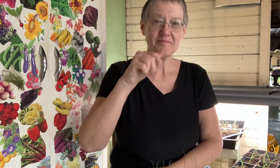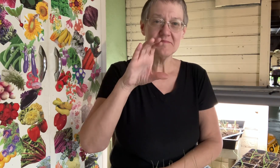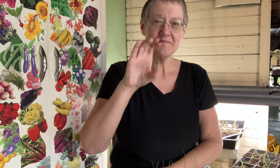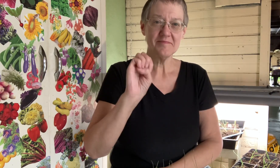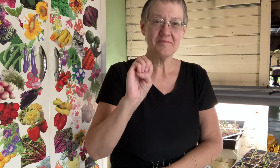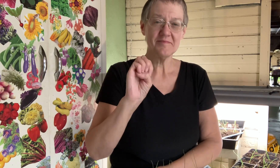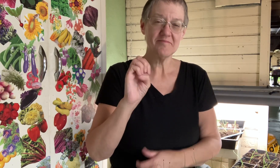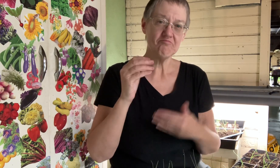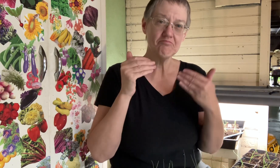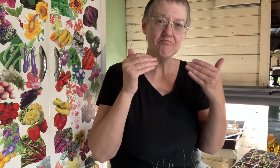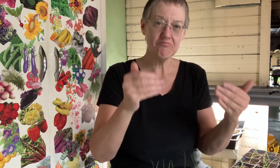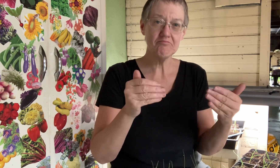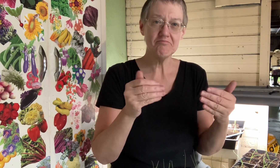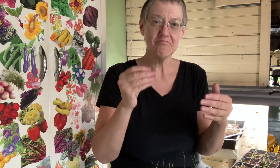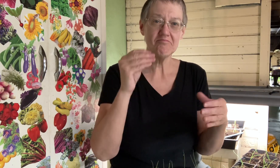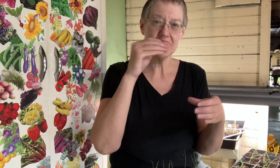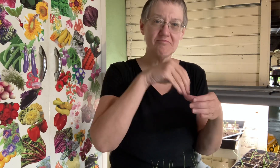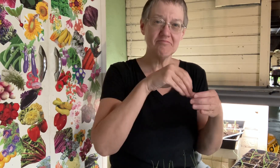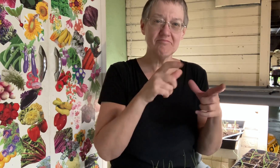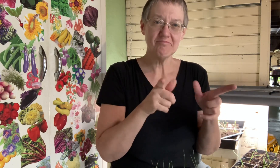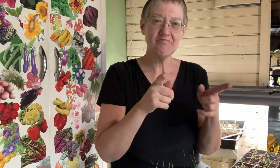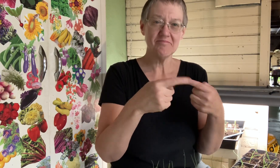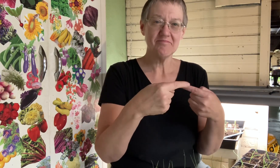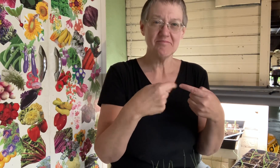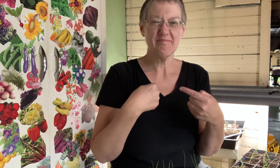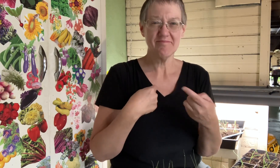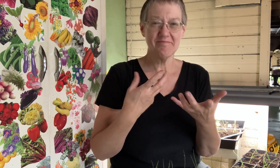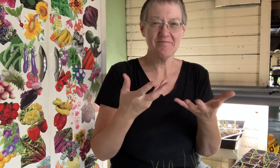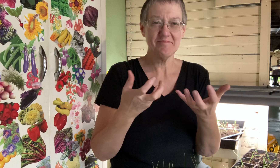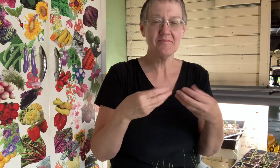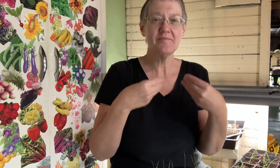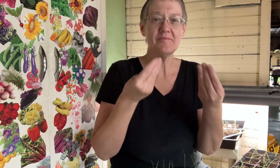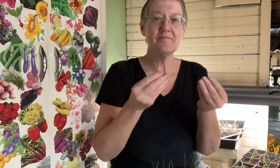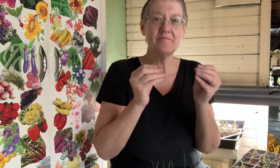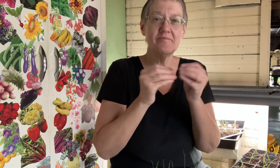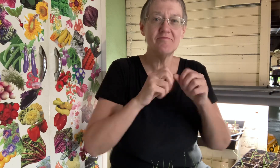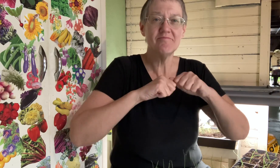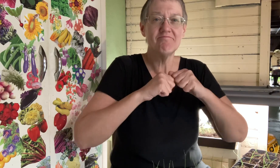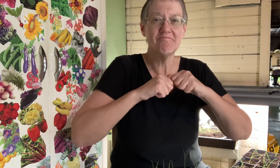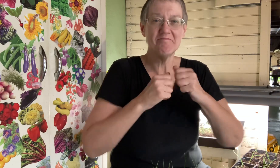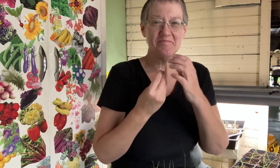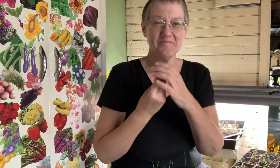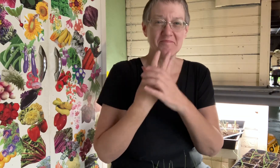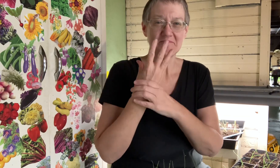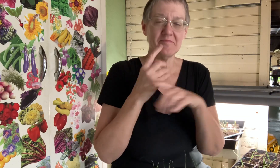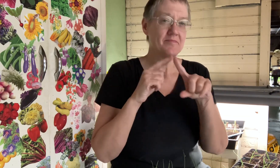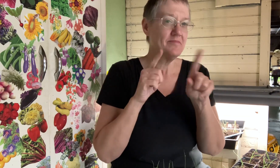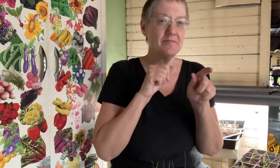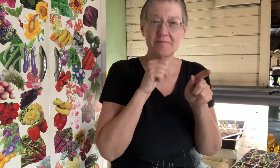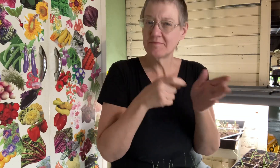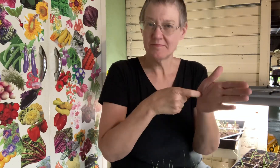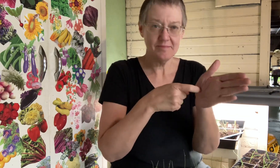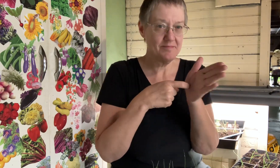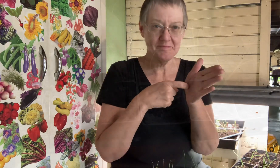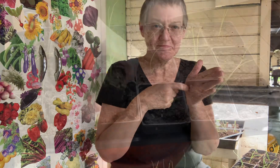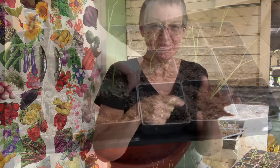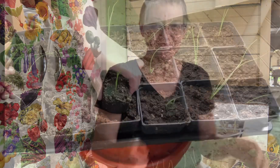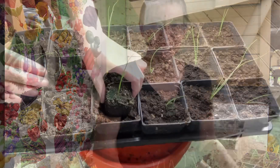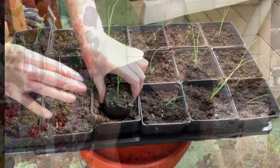time, and the space, so I'm going to go ahead and pot them up. I just want to give them more room to grow, but that's